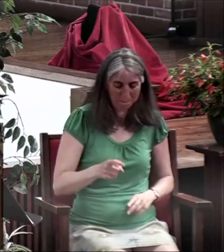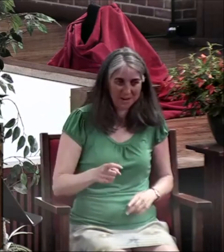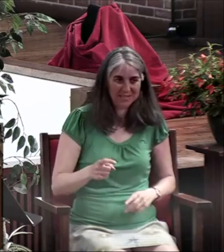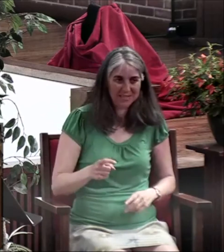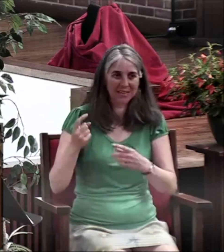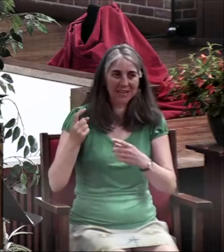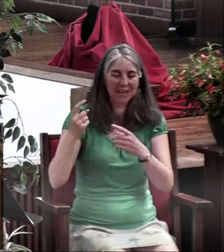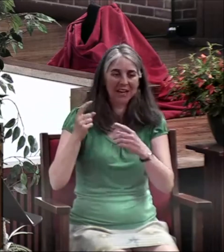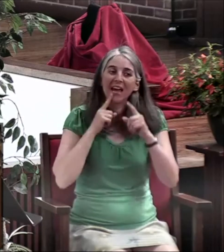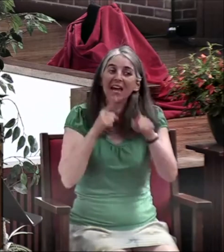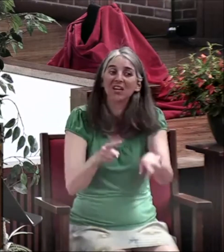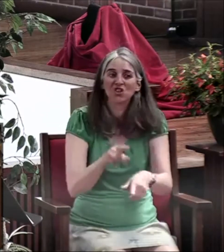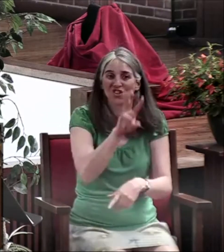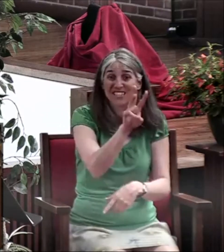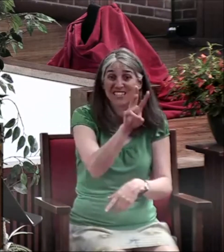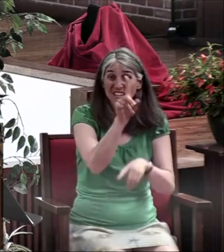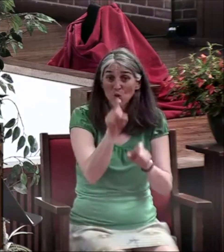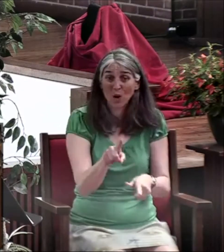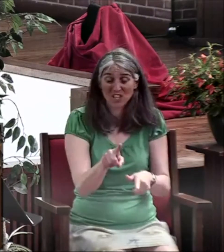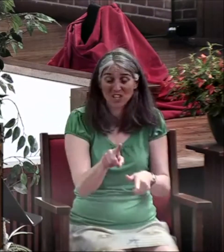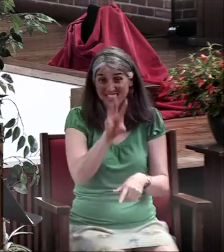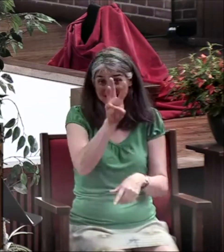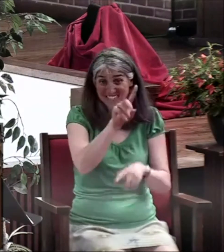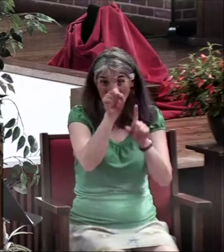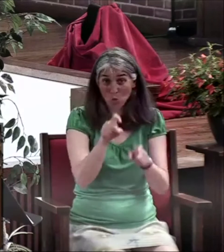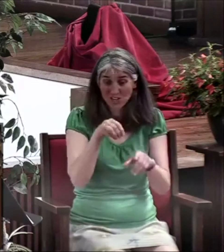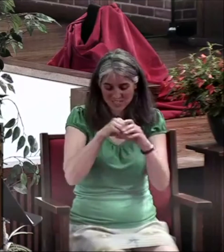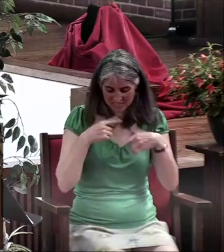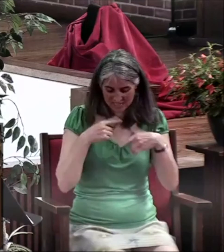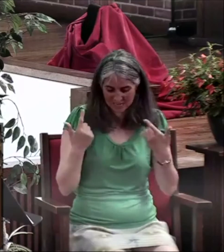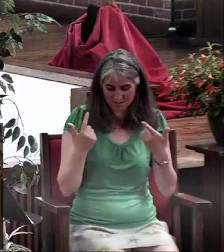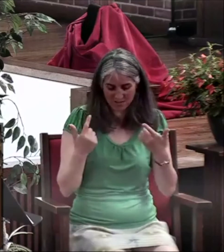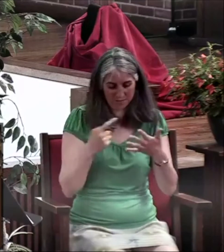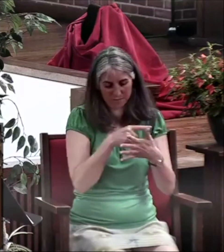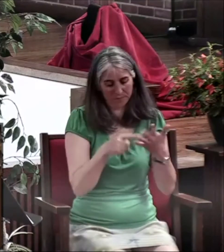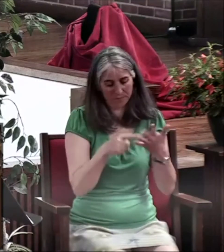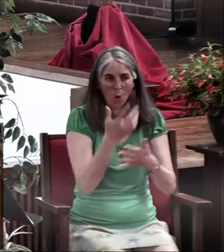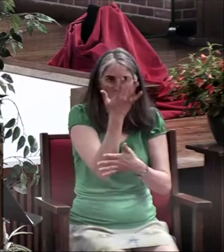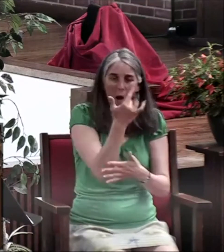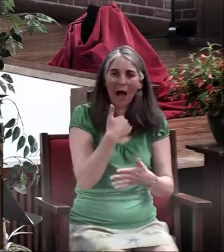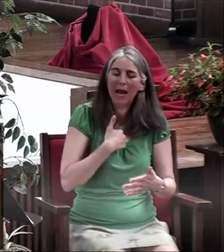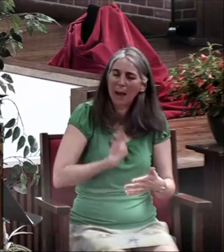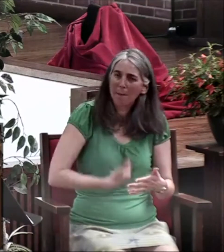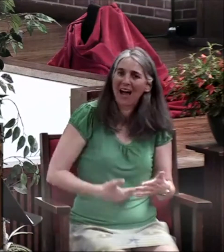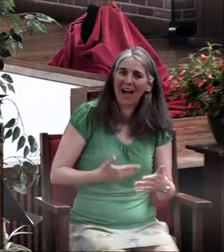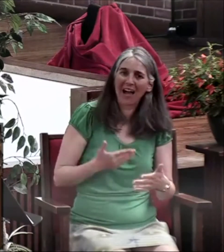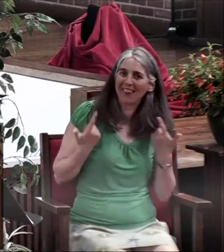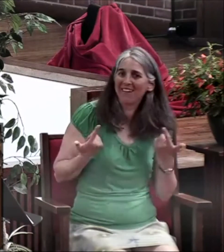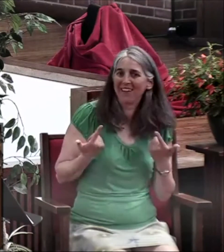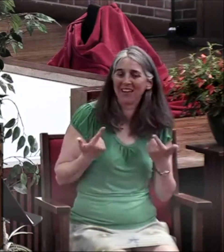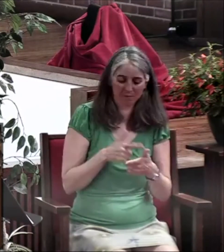six questions. Six questions in life. Why am I